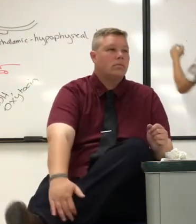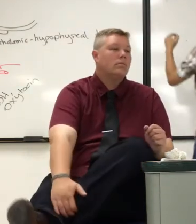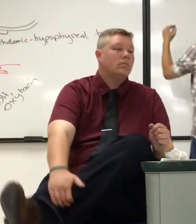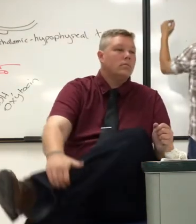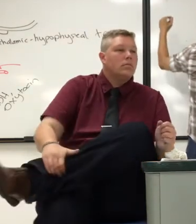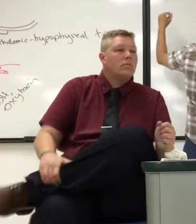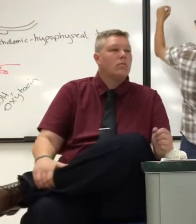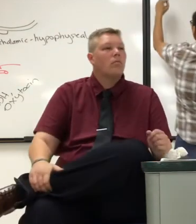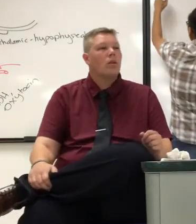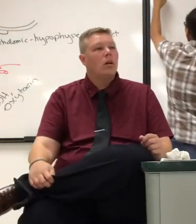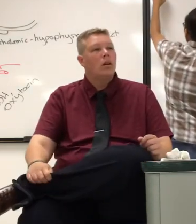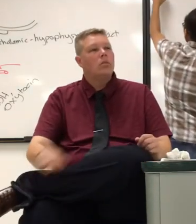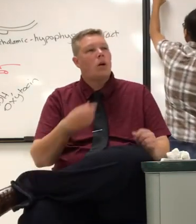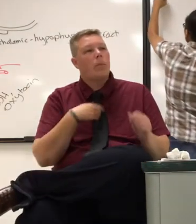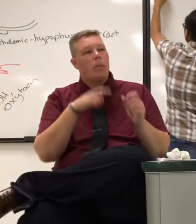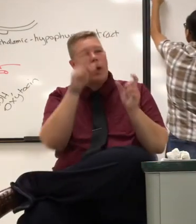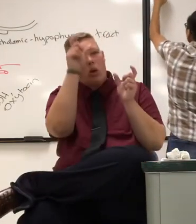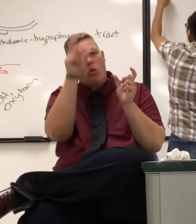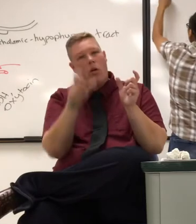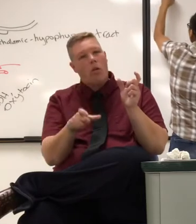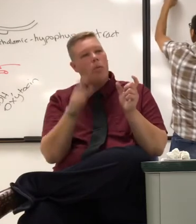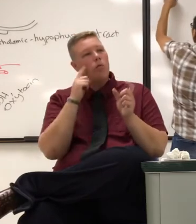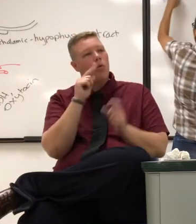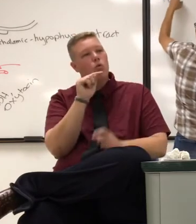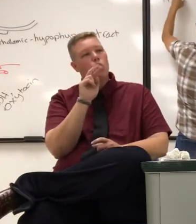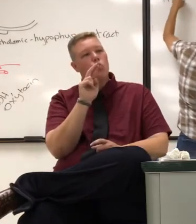So I want to make a column here for tropic hormones.